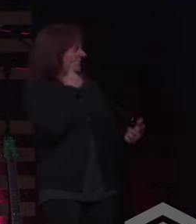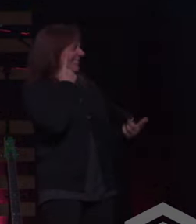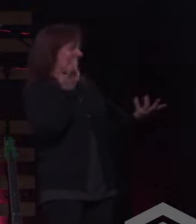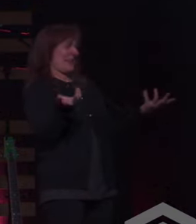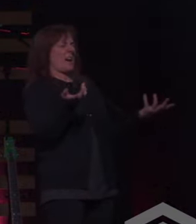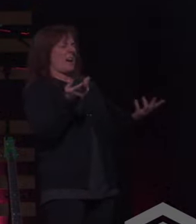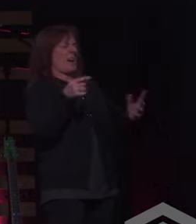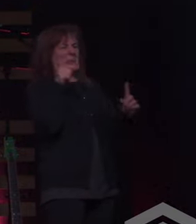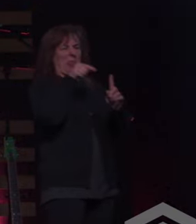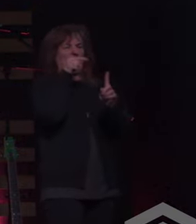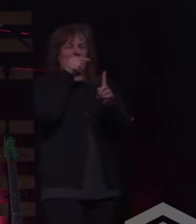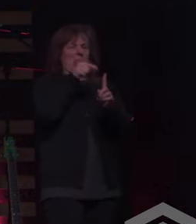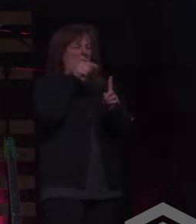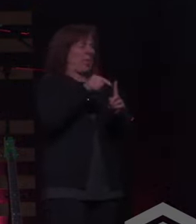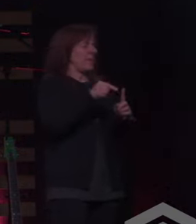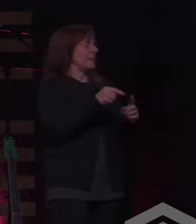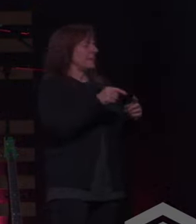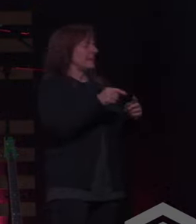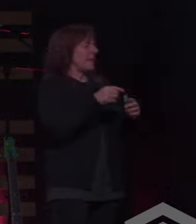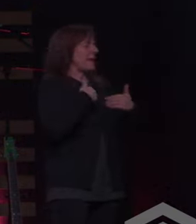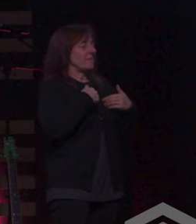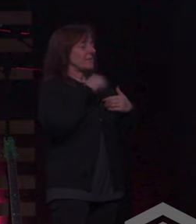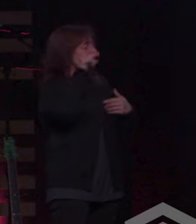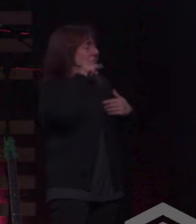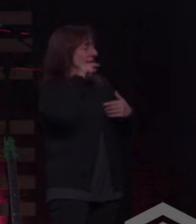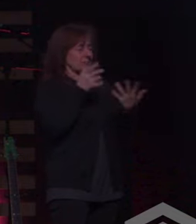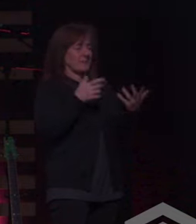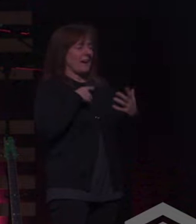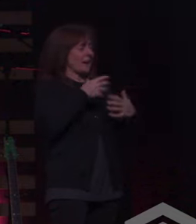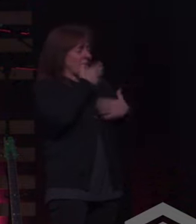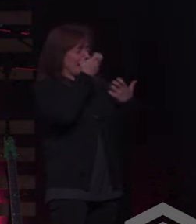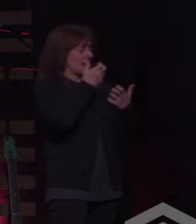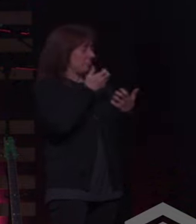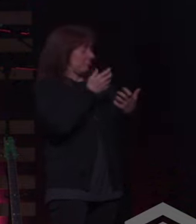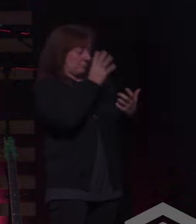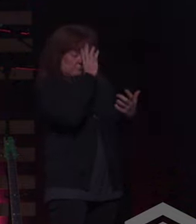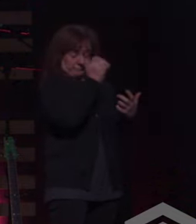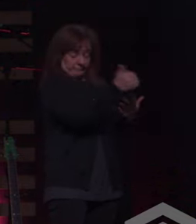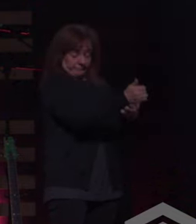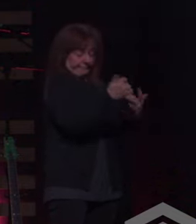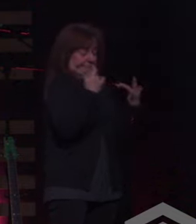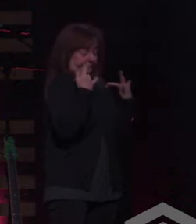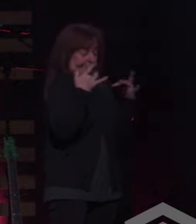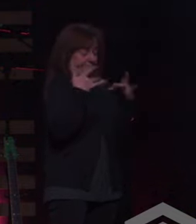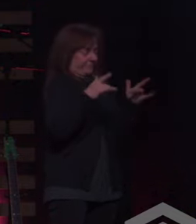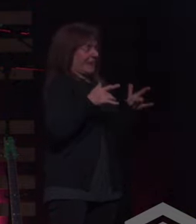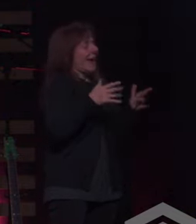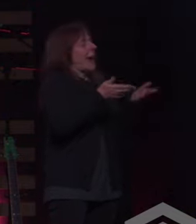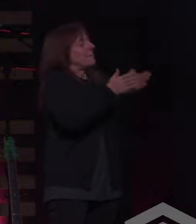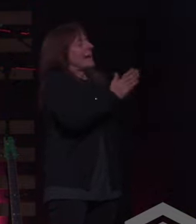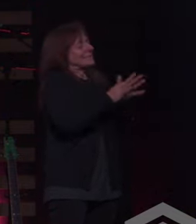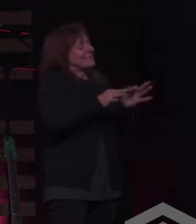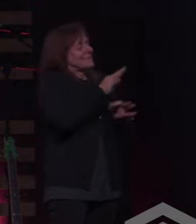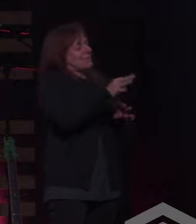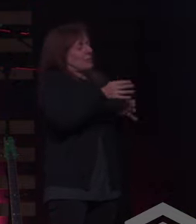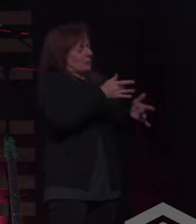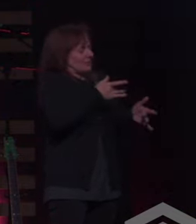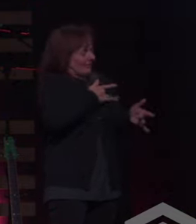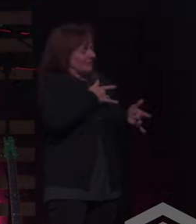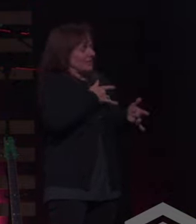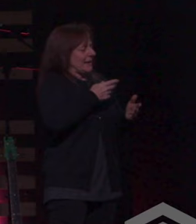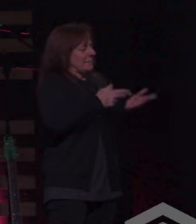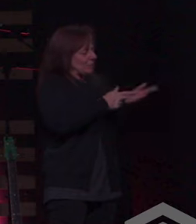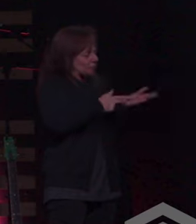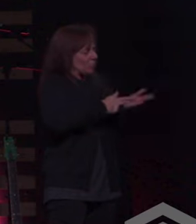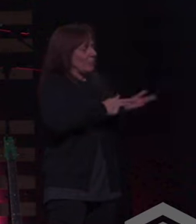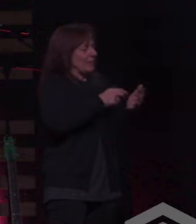that we're painting certain genders, that's fine. Get mad. That's on you. But I'm asking you to let the Spirit speak the truth of God into your